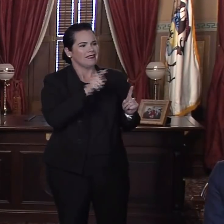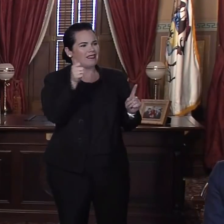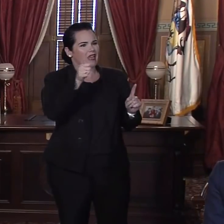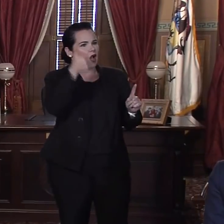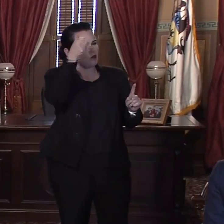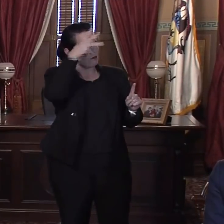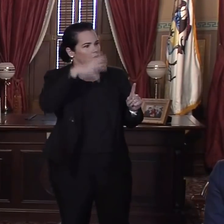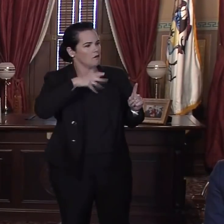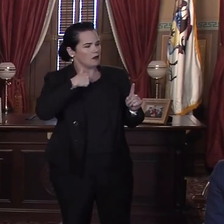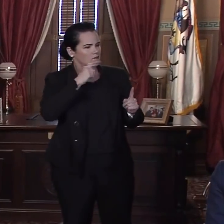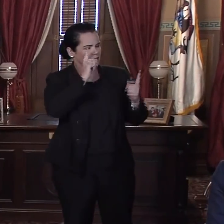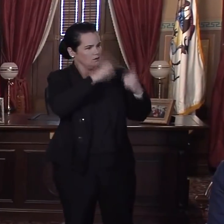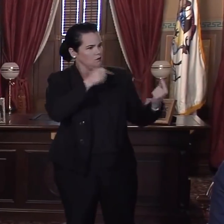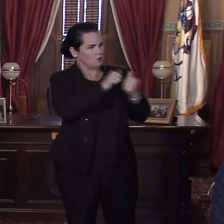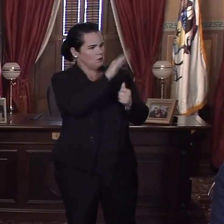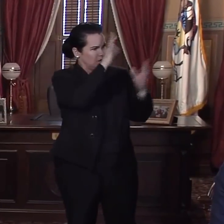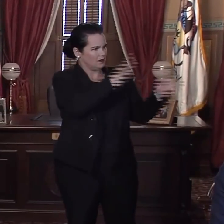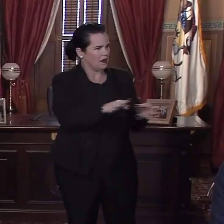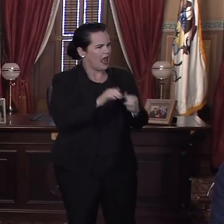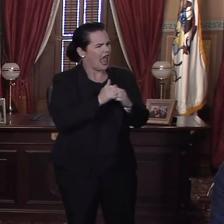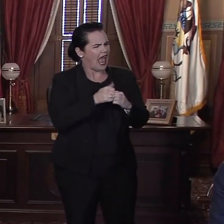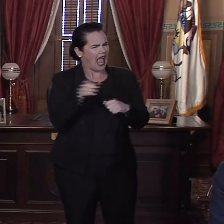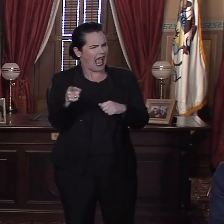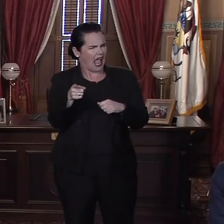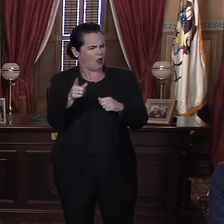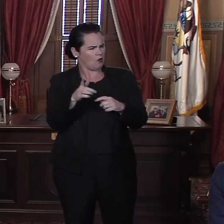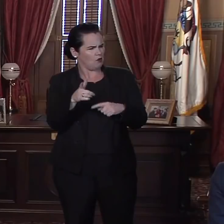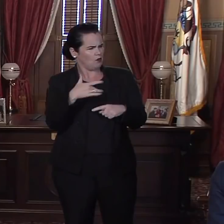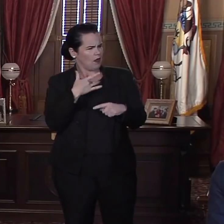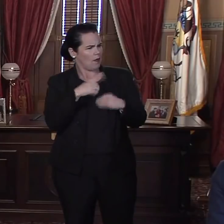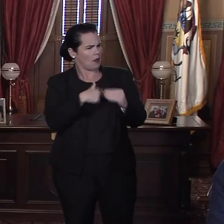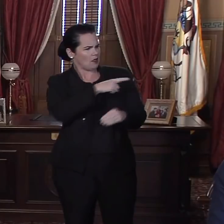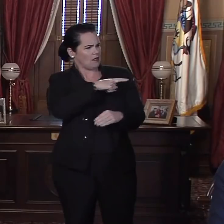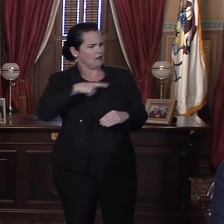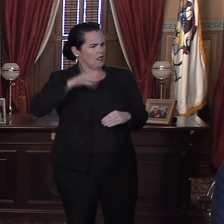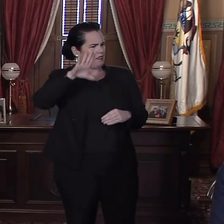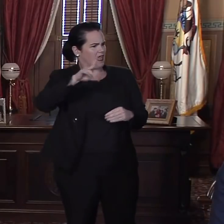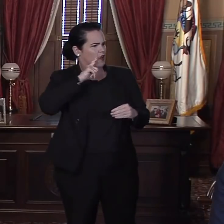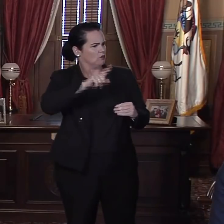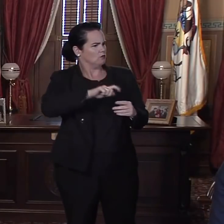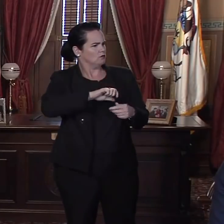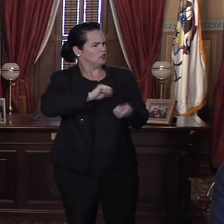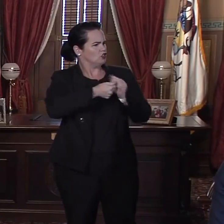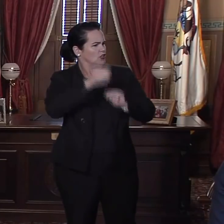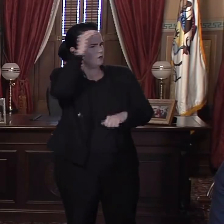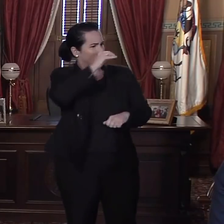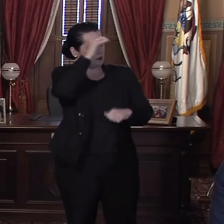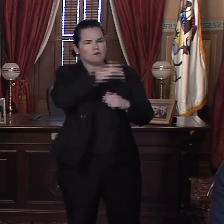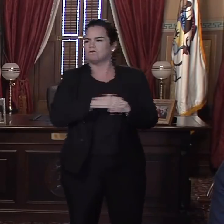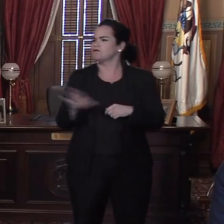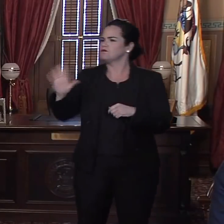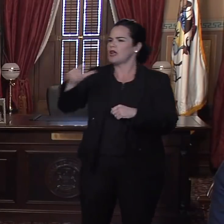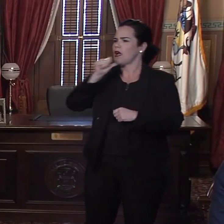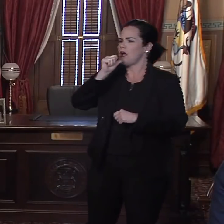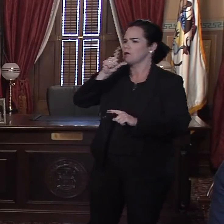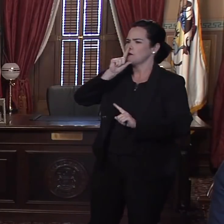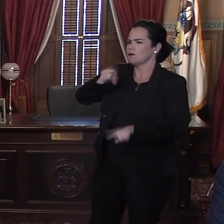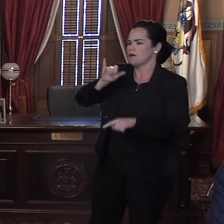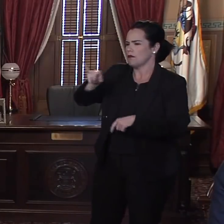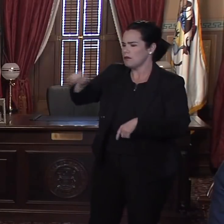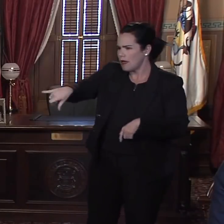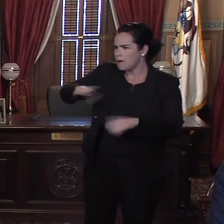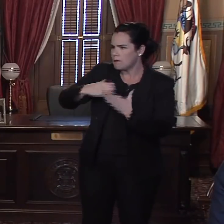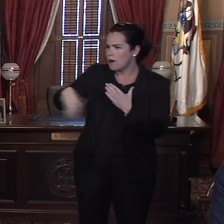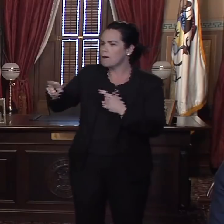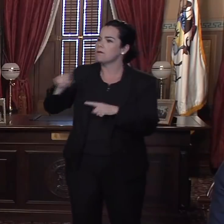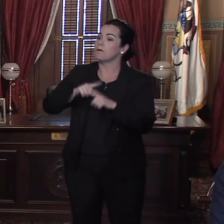do you respond to these negative changes in the legislature's reactions? You know what, I'm not going to. I'm going to just say this. Every decision that we're making is based